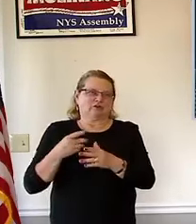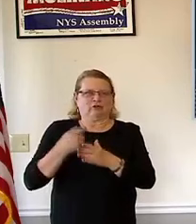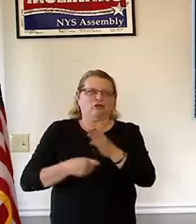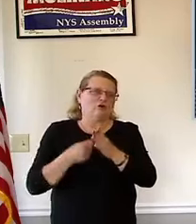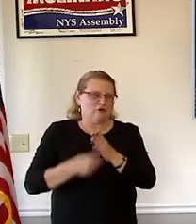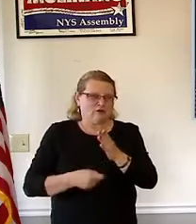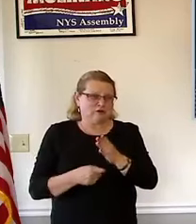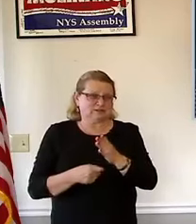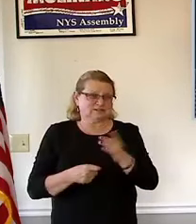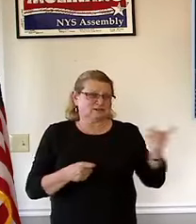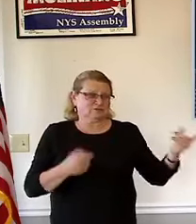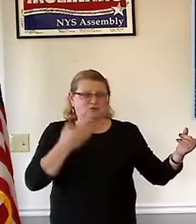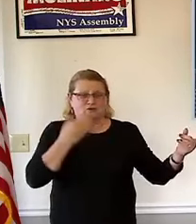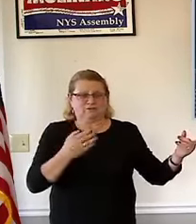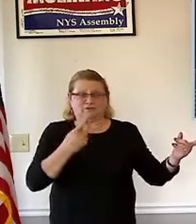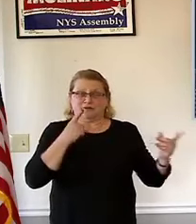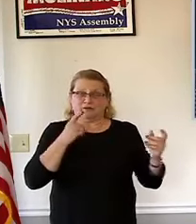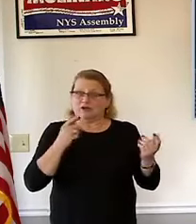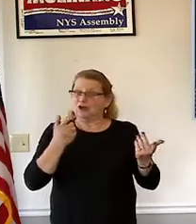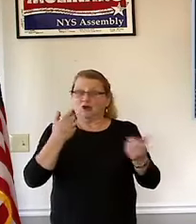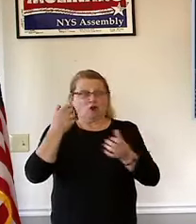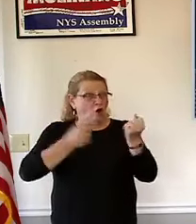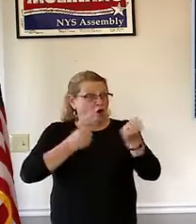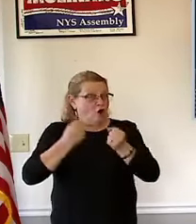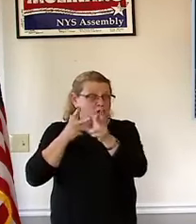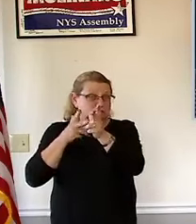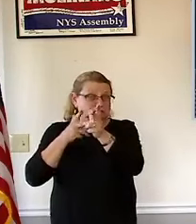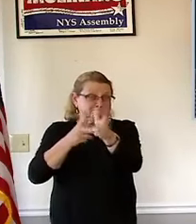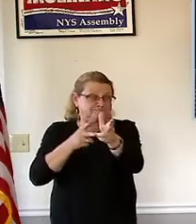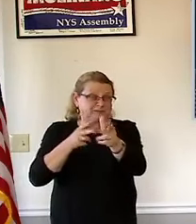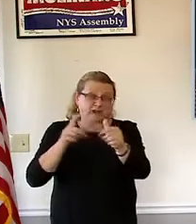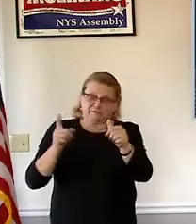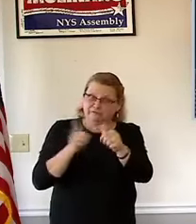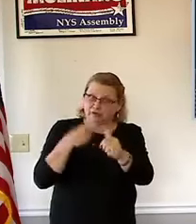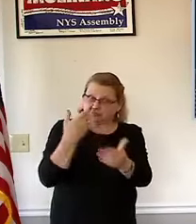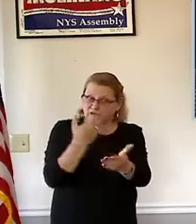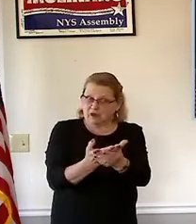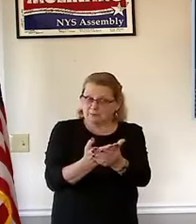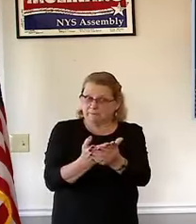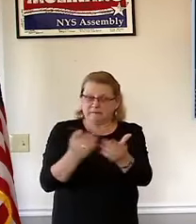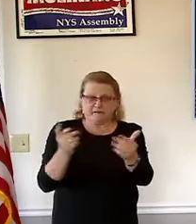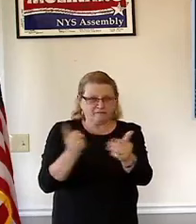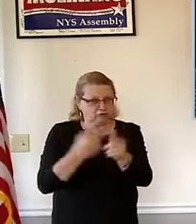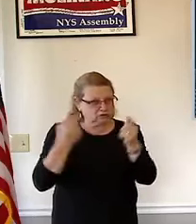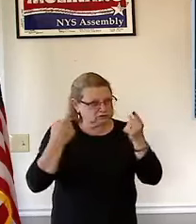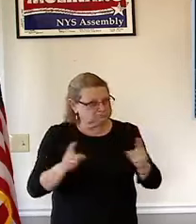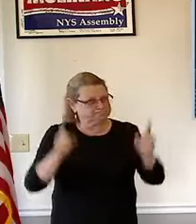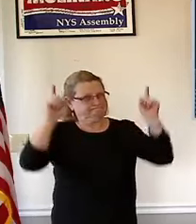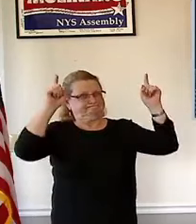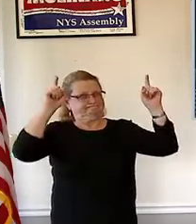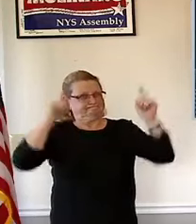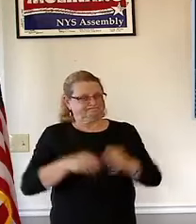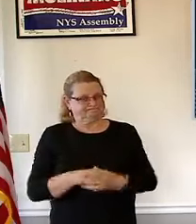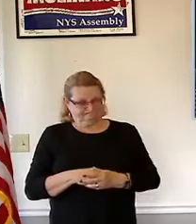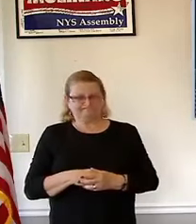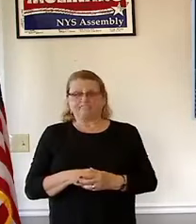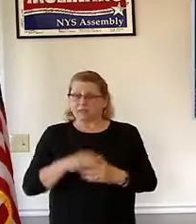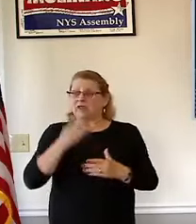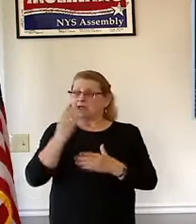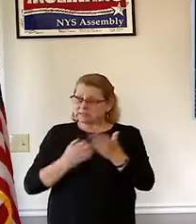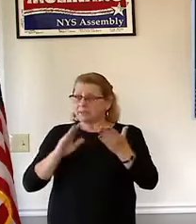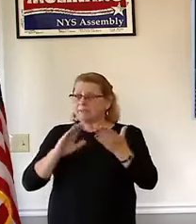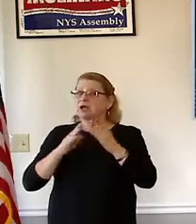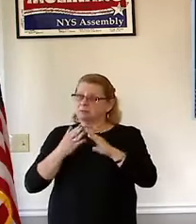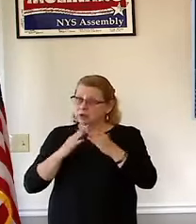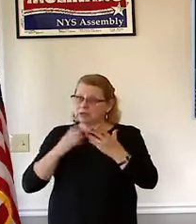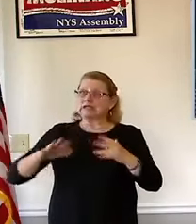you, car-based, first come, first serve, and we hope you take advantage and enjoy. There are communities that are doing events. I think